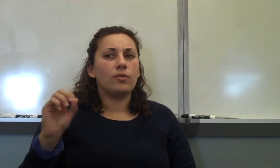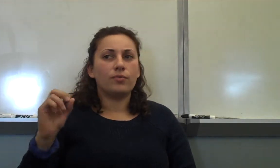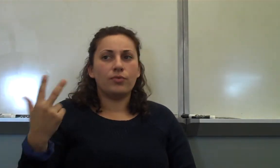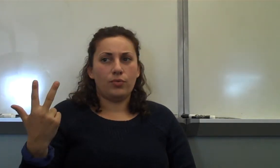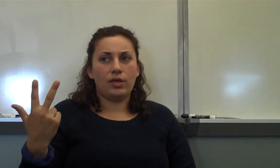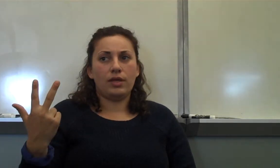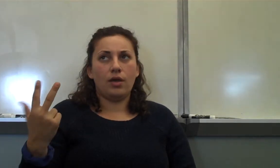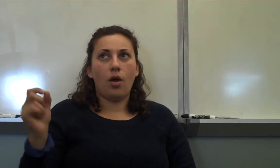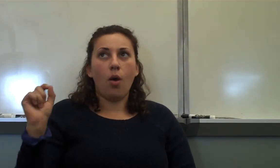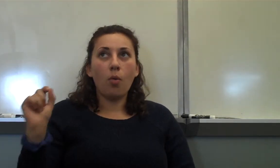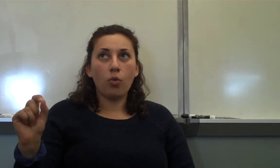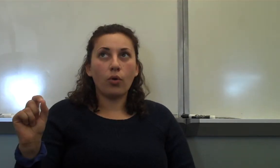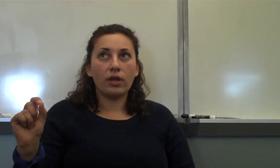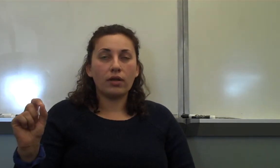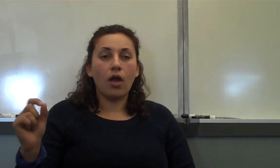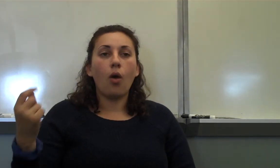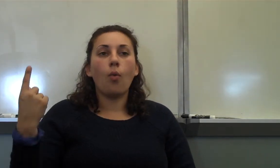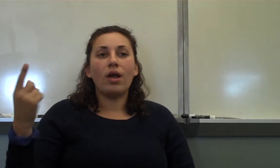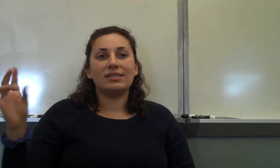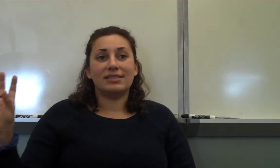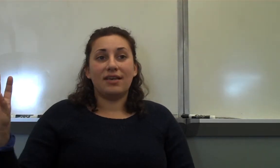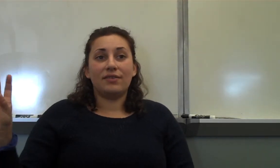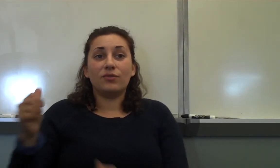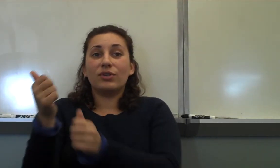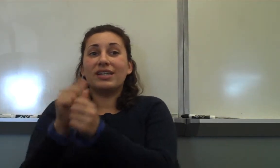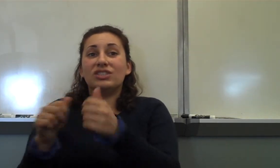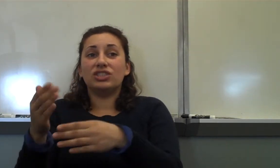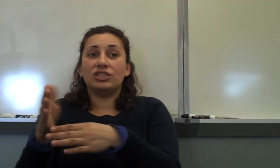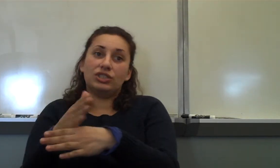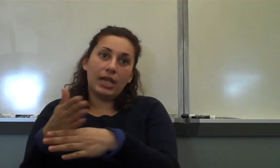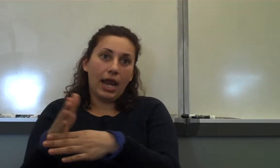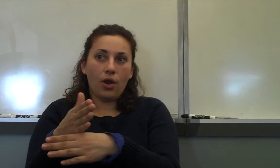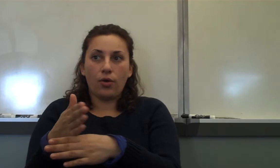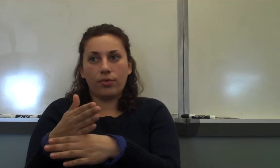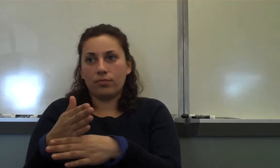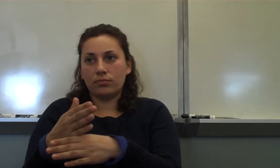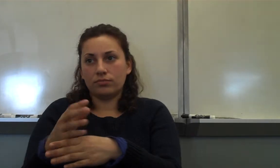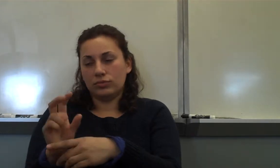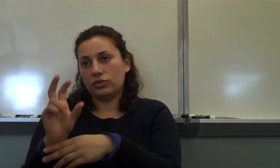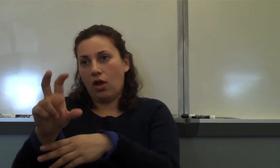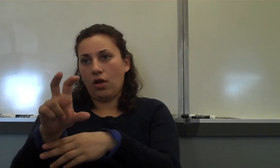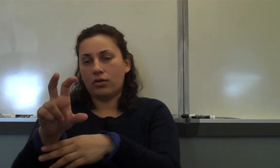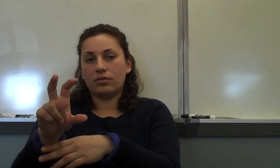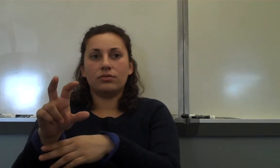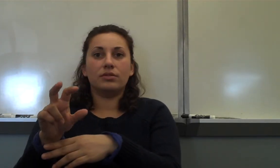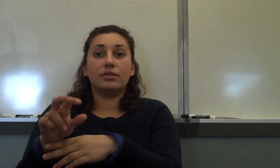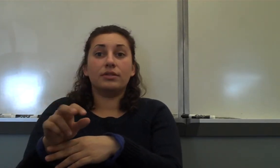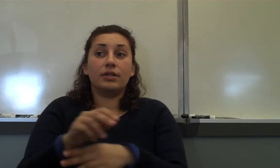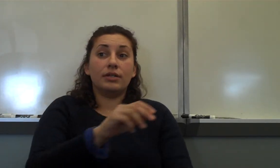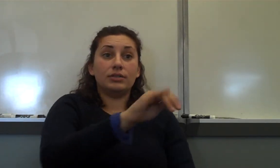.17 per share, and in January it was 97.27.